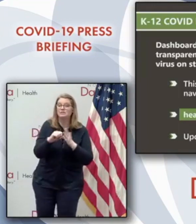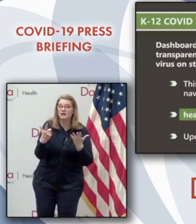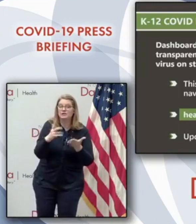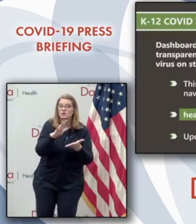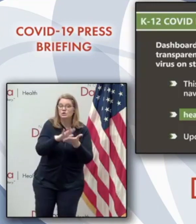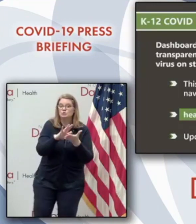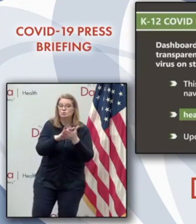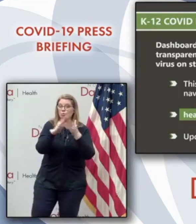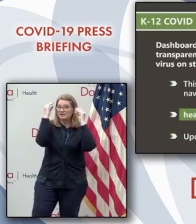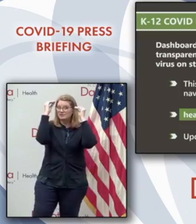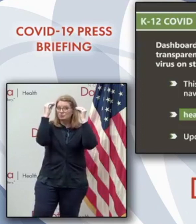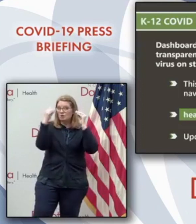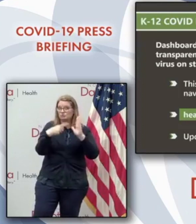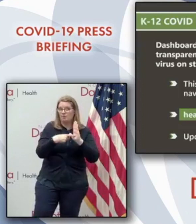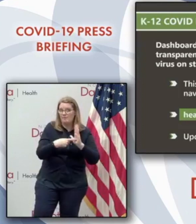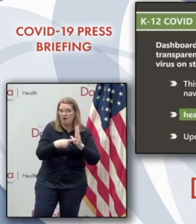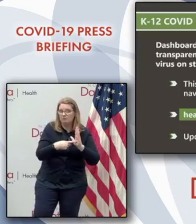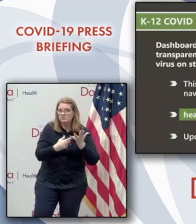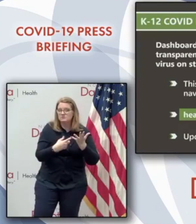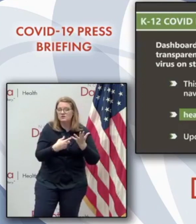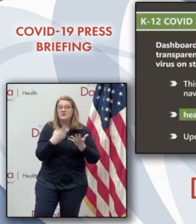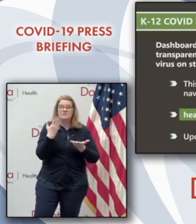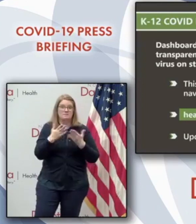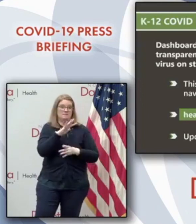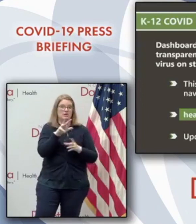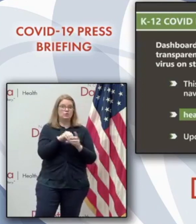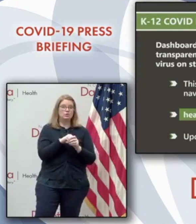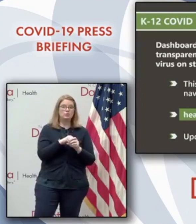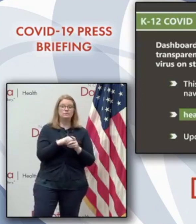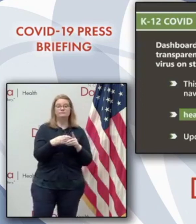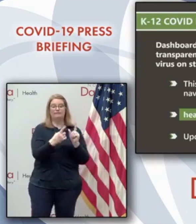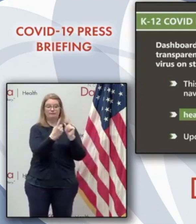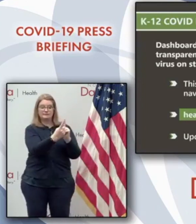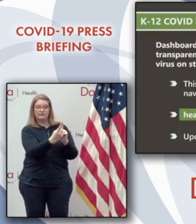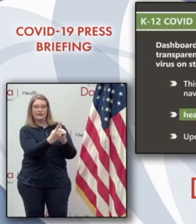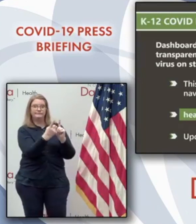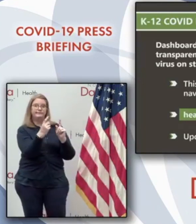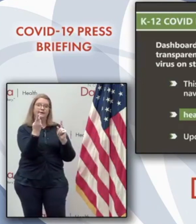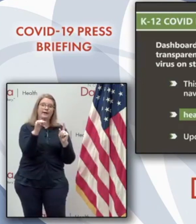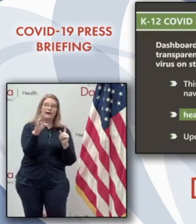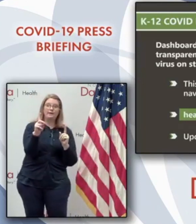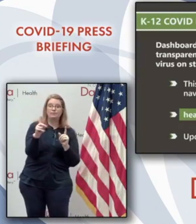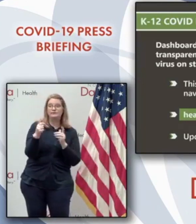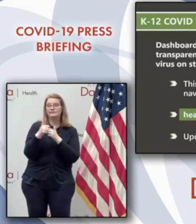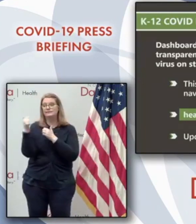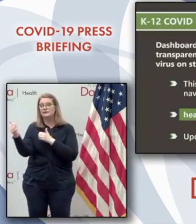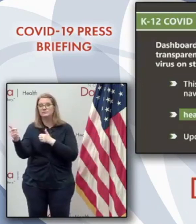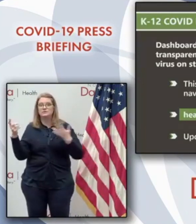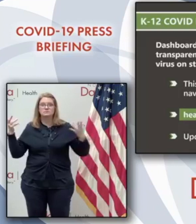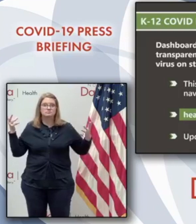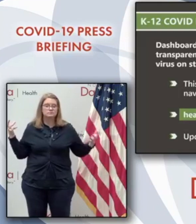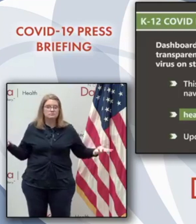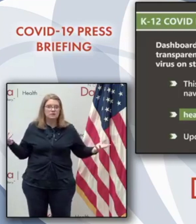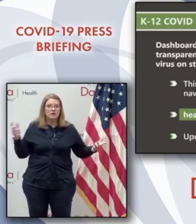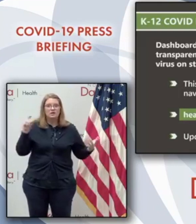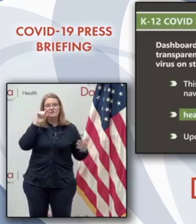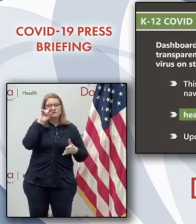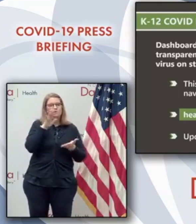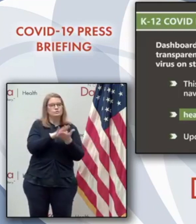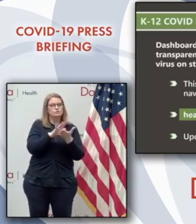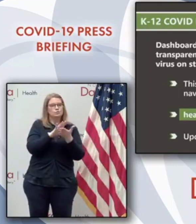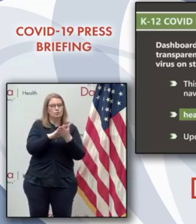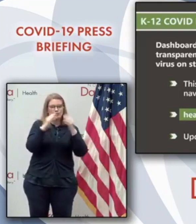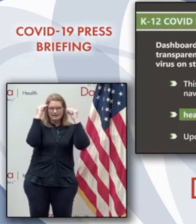instructional models, and the school instructional models might include, are you face-to-face, are you hybrid, are you distance? School instructional models